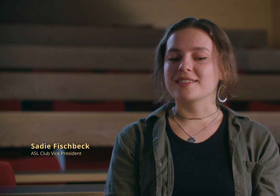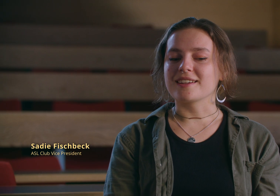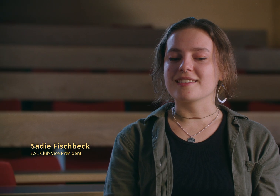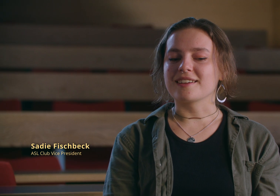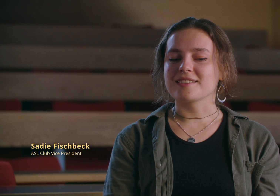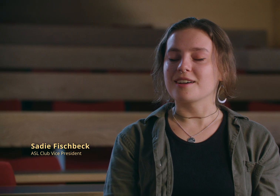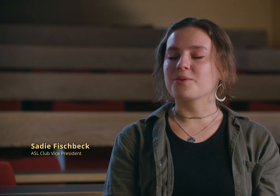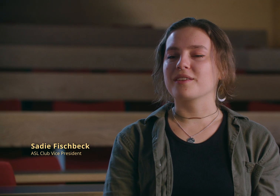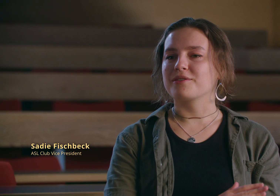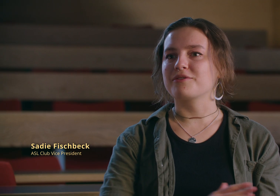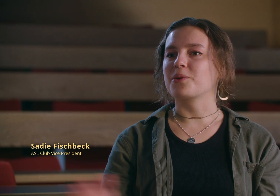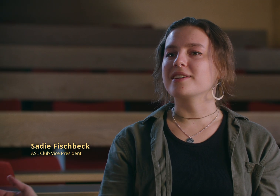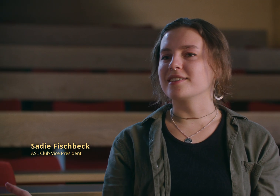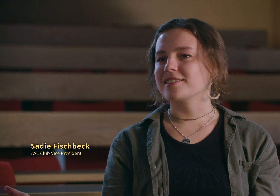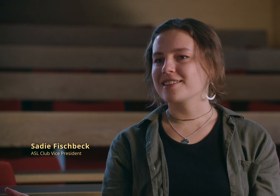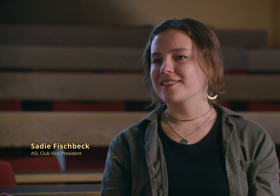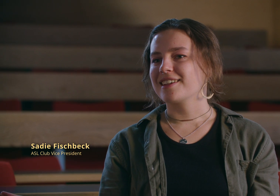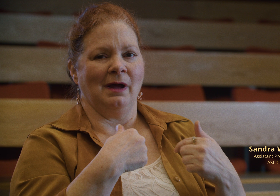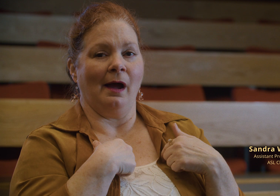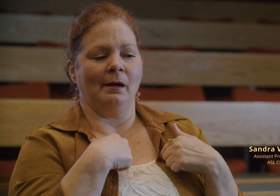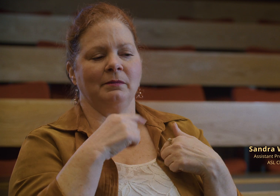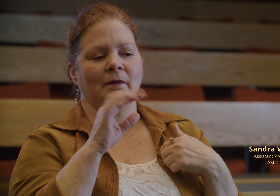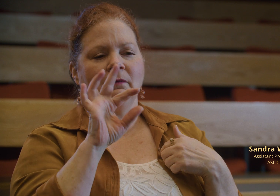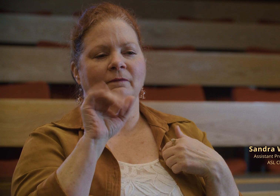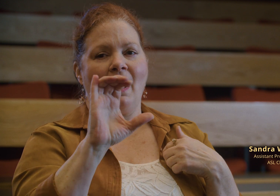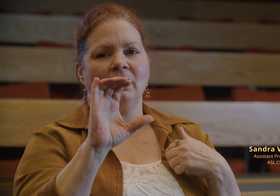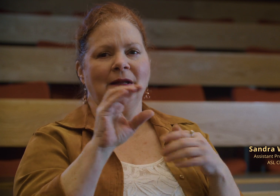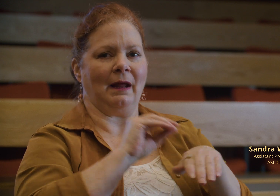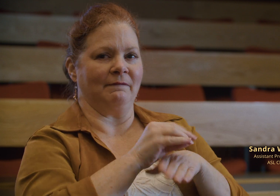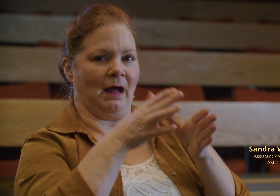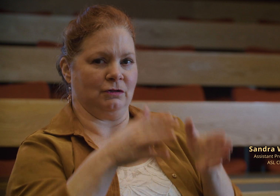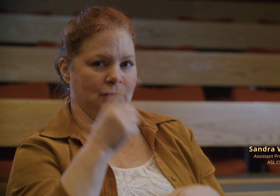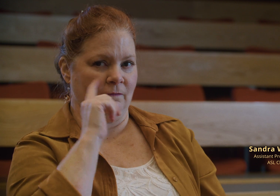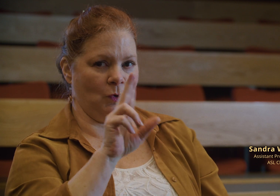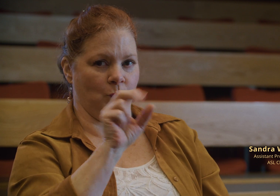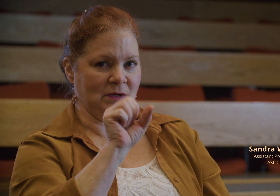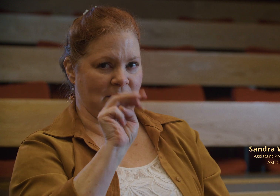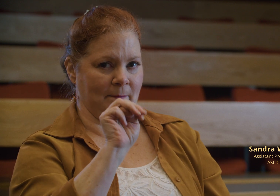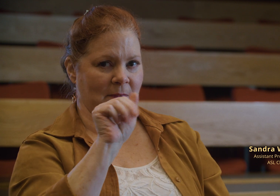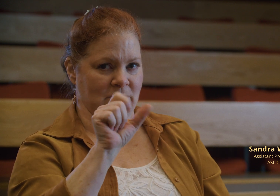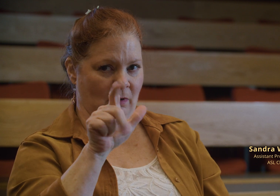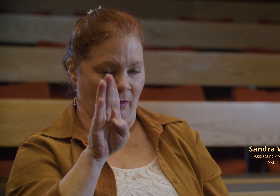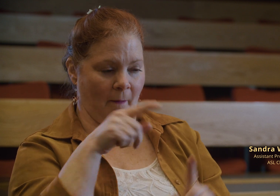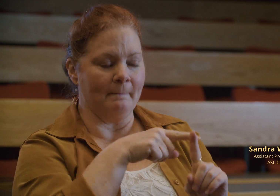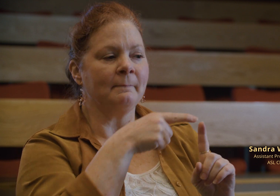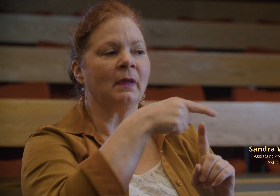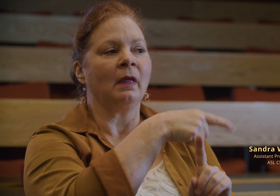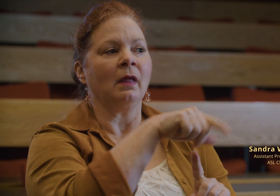study that I stuck with for 4 years. I'm the faculty advisor for the USM ASL Club,